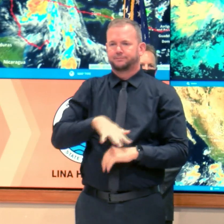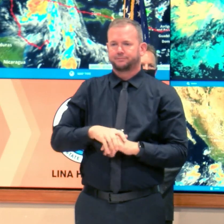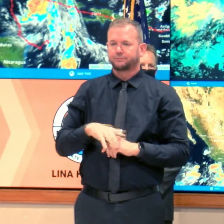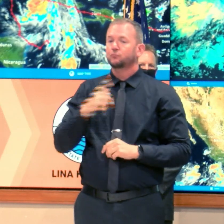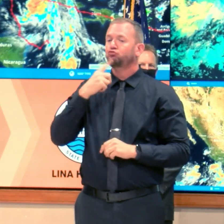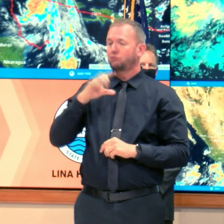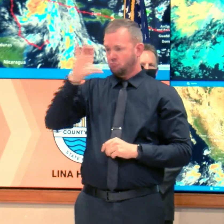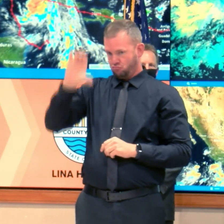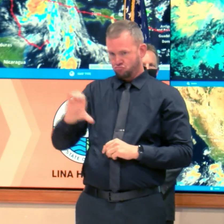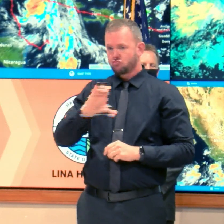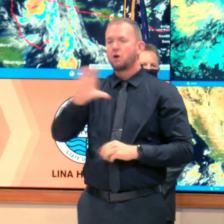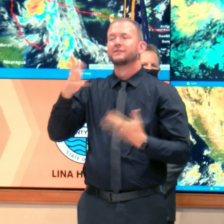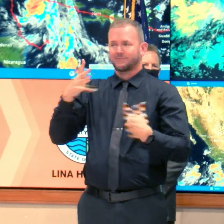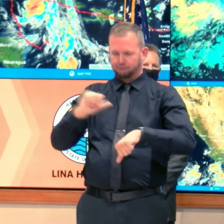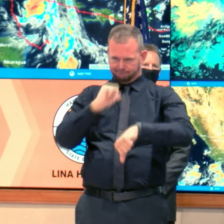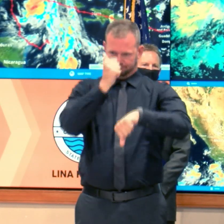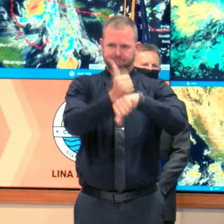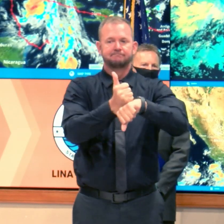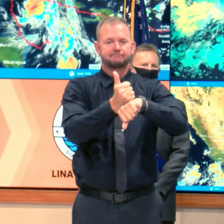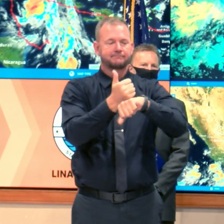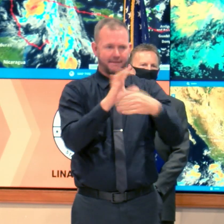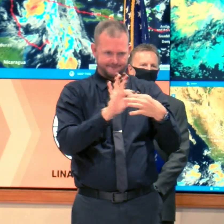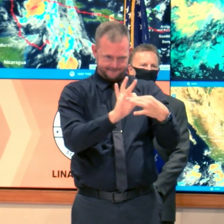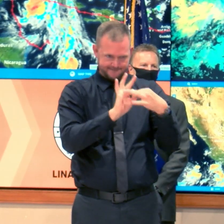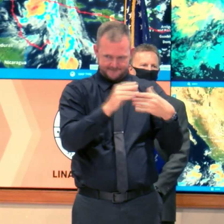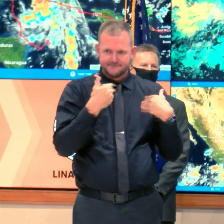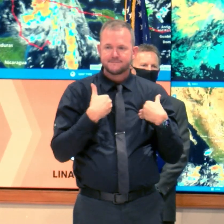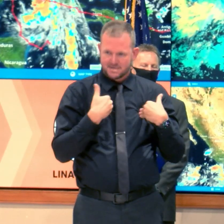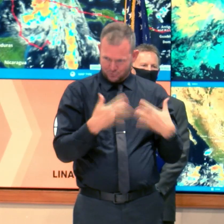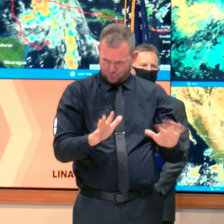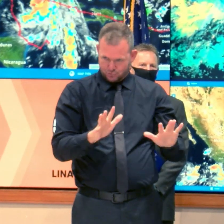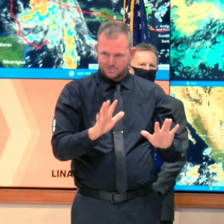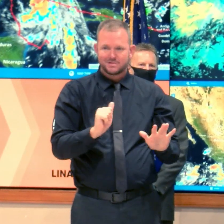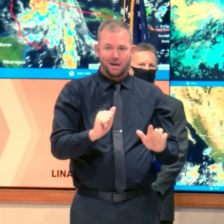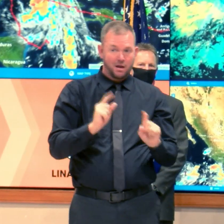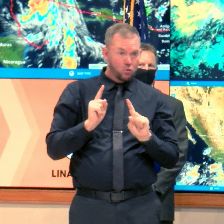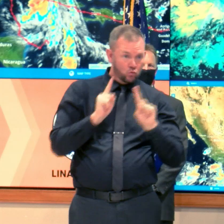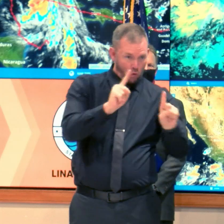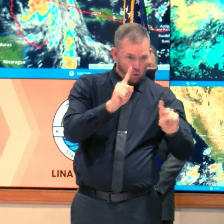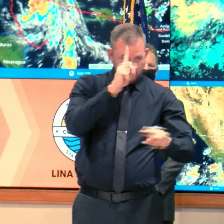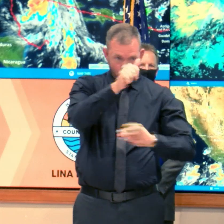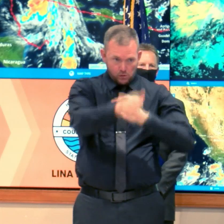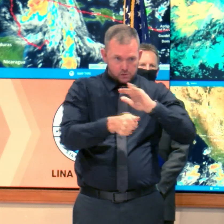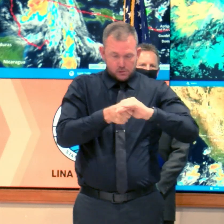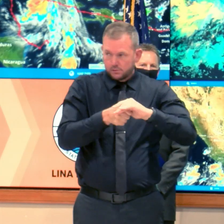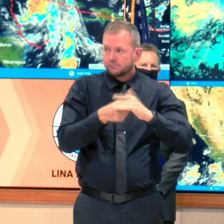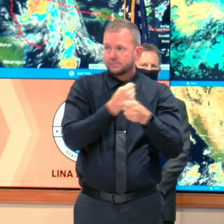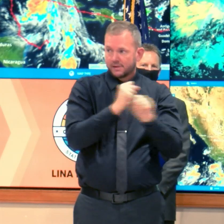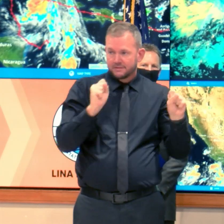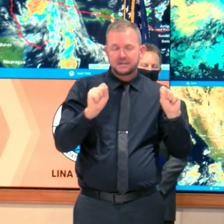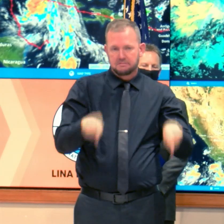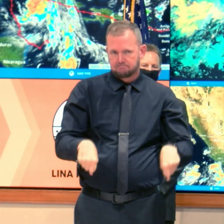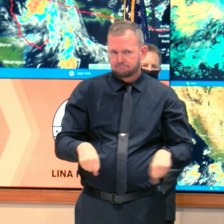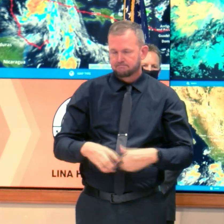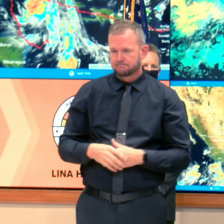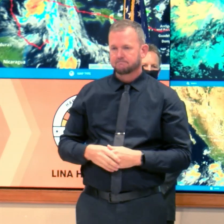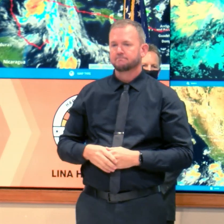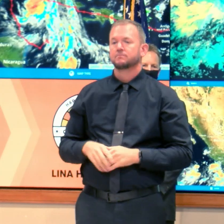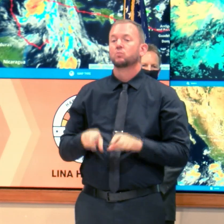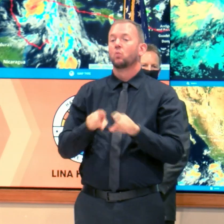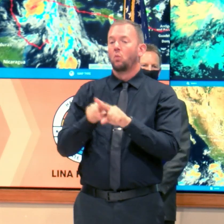with the CDC, to take all precautions related to COVID-19. We're preparing for possible debris removal.